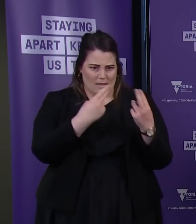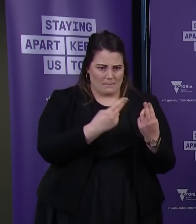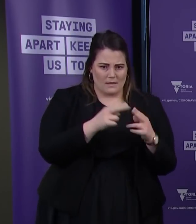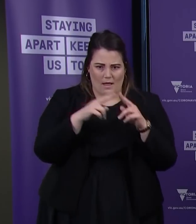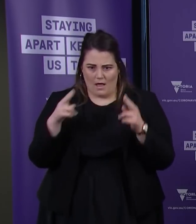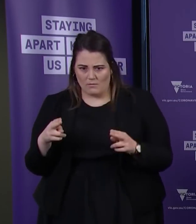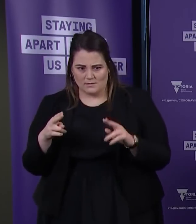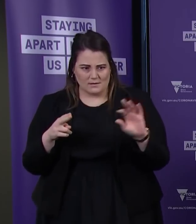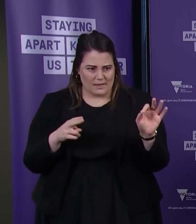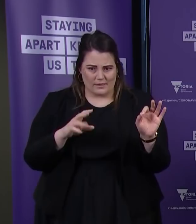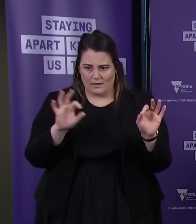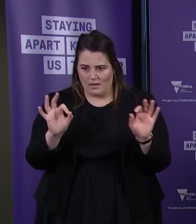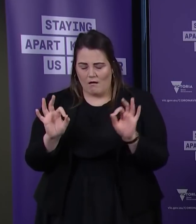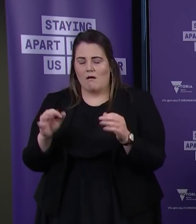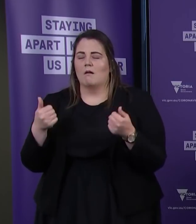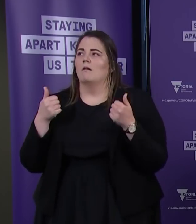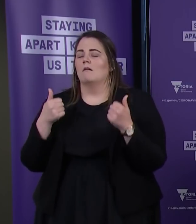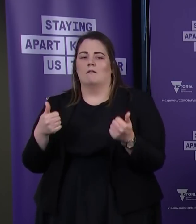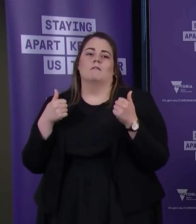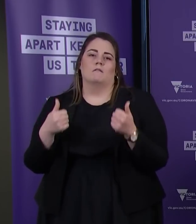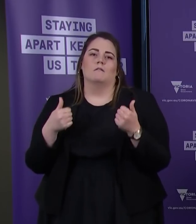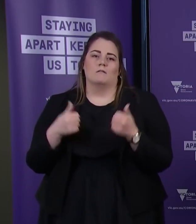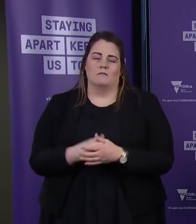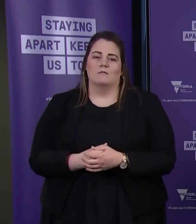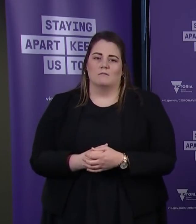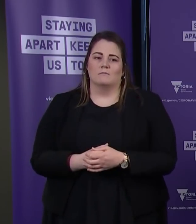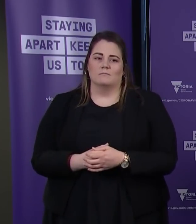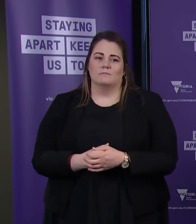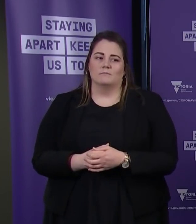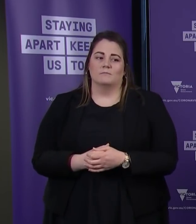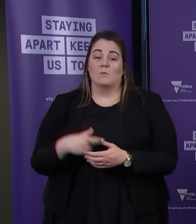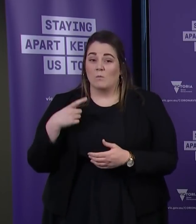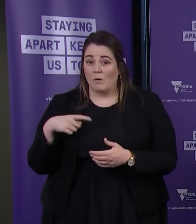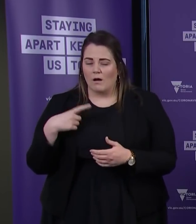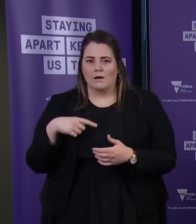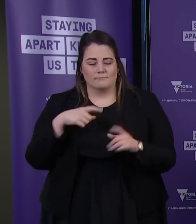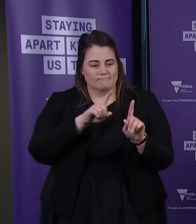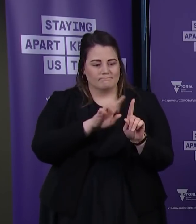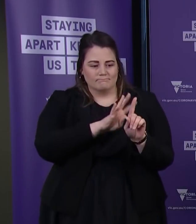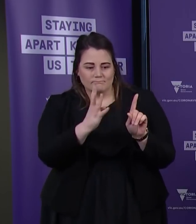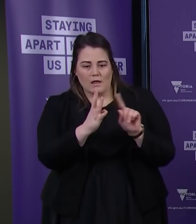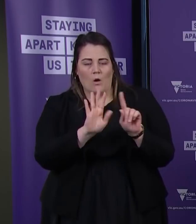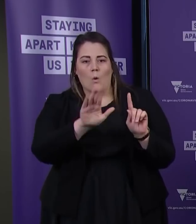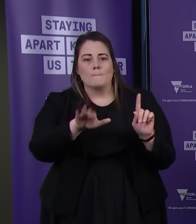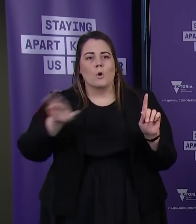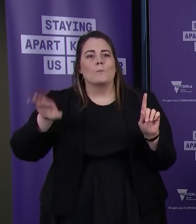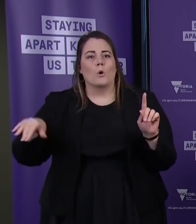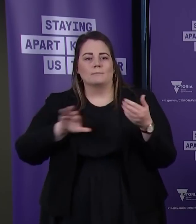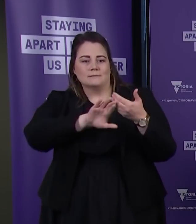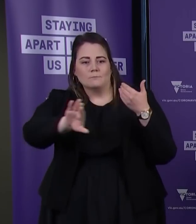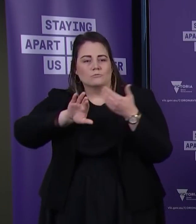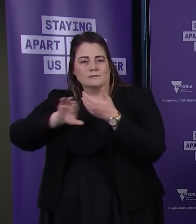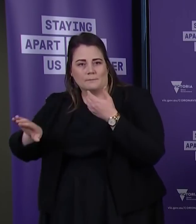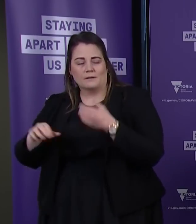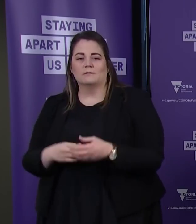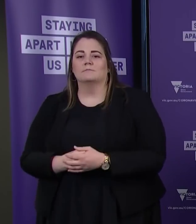have quarantined away from those active cases, or those active cases have isolated apart from